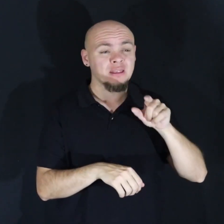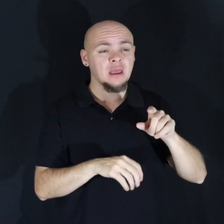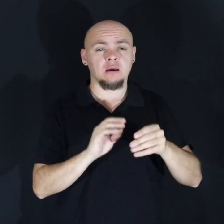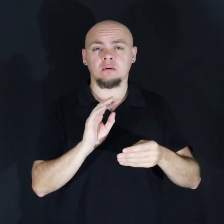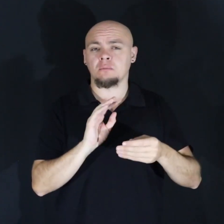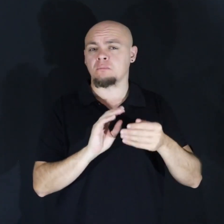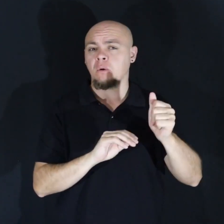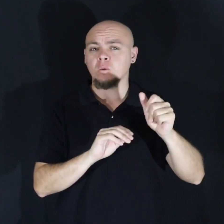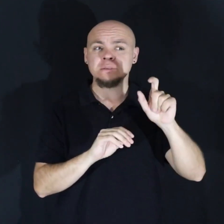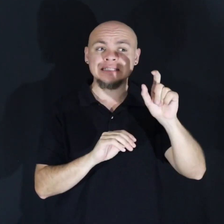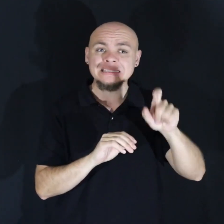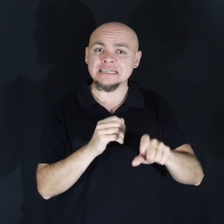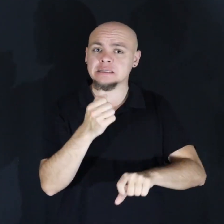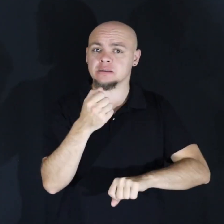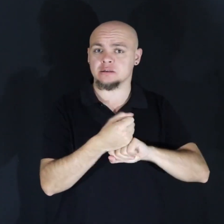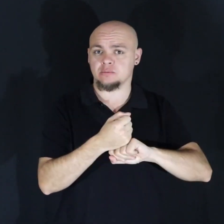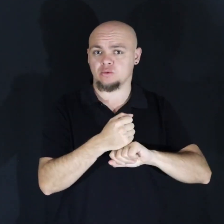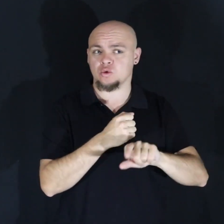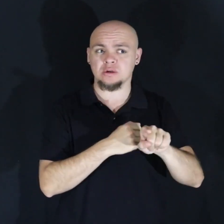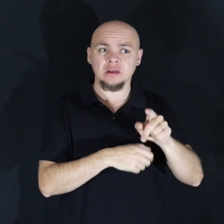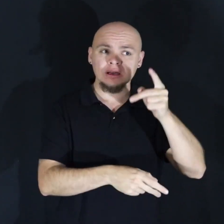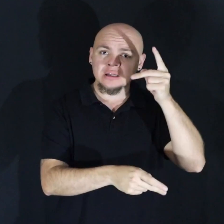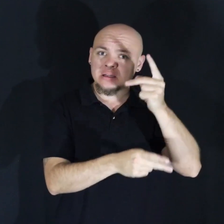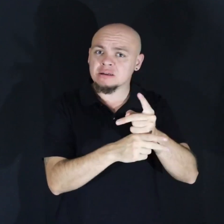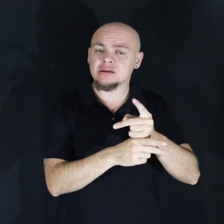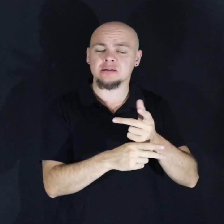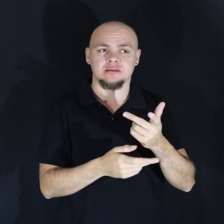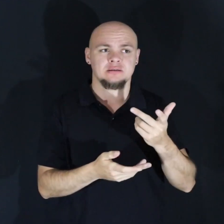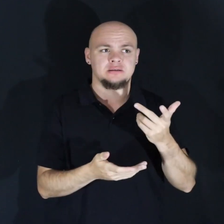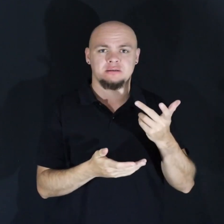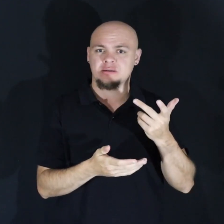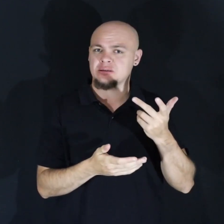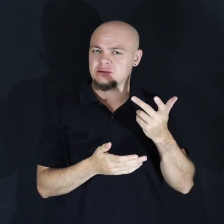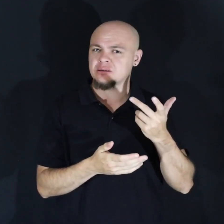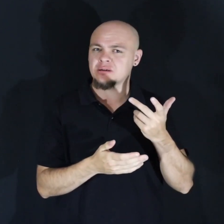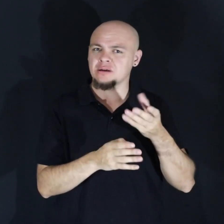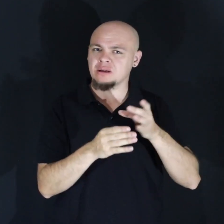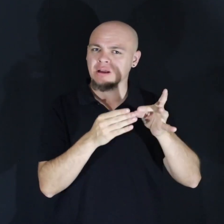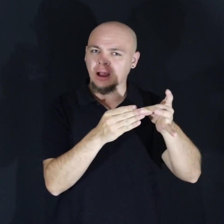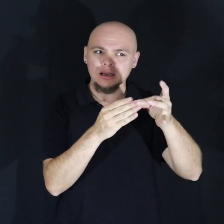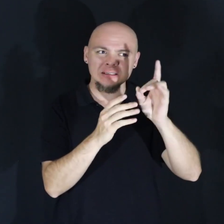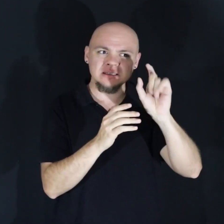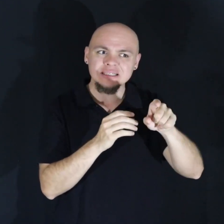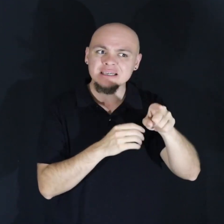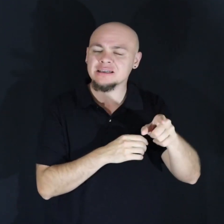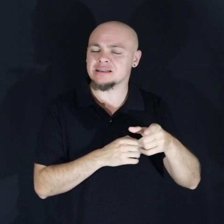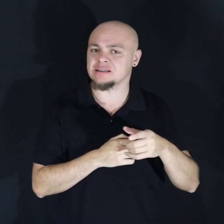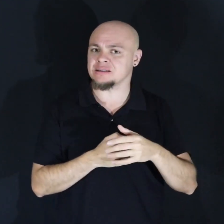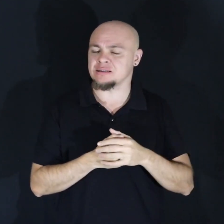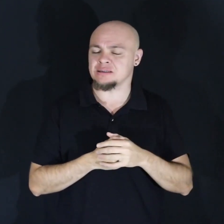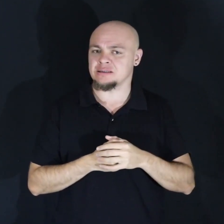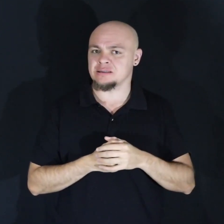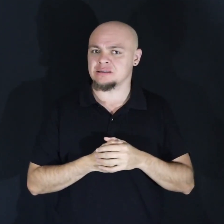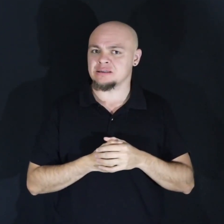most in need of nurturing, support, and guidance.